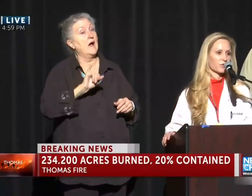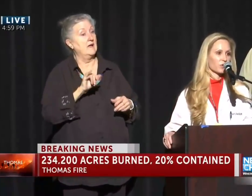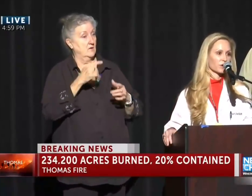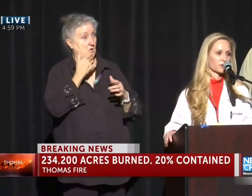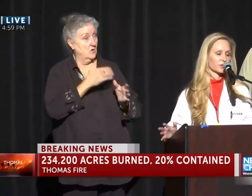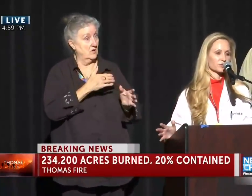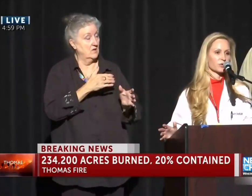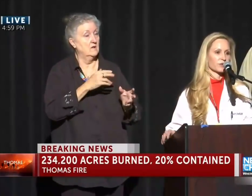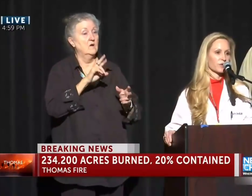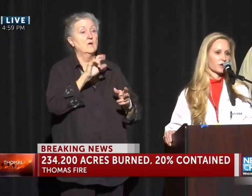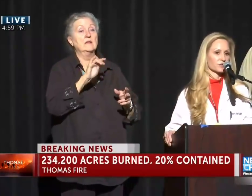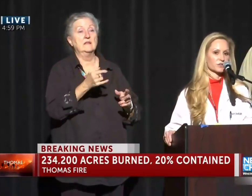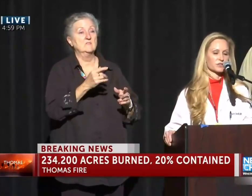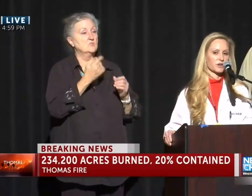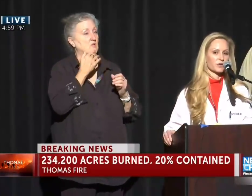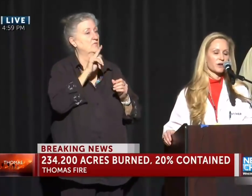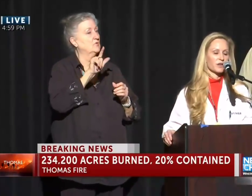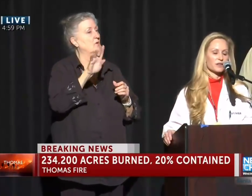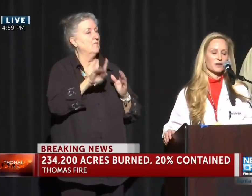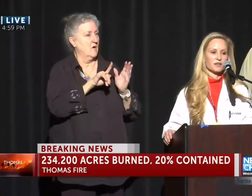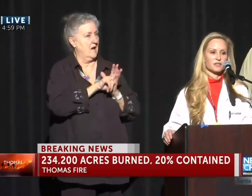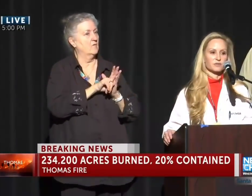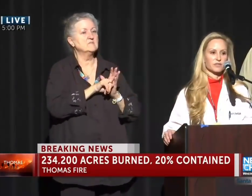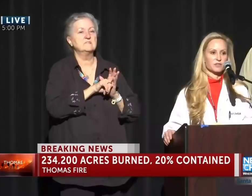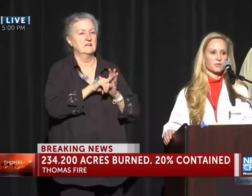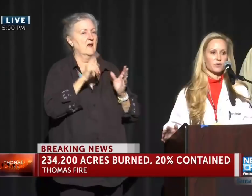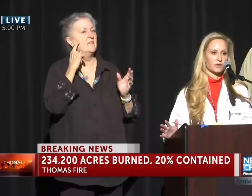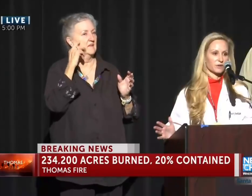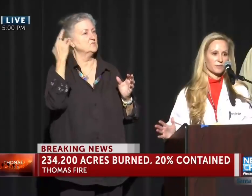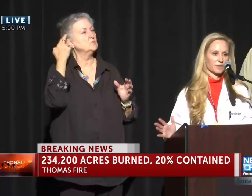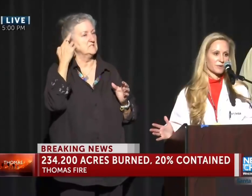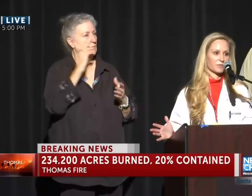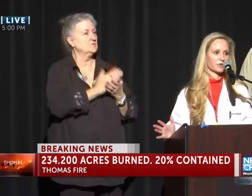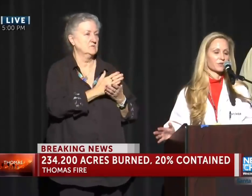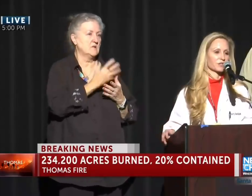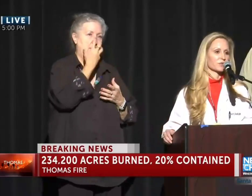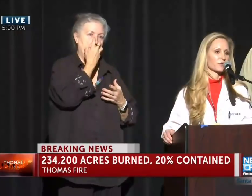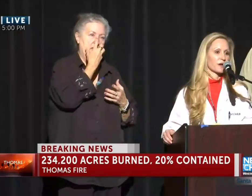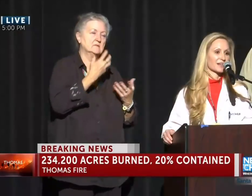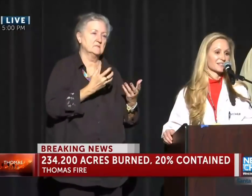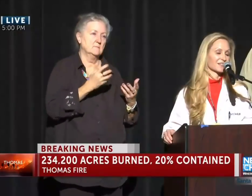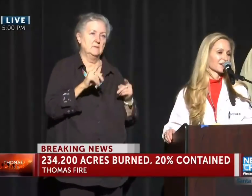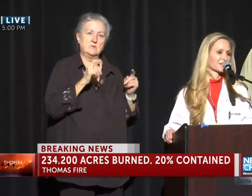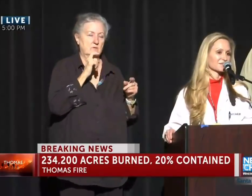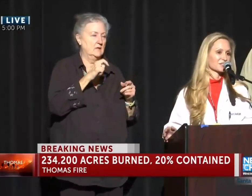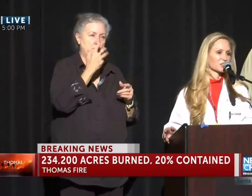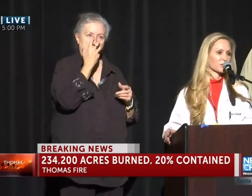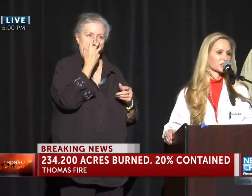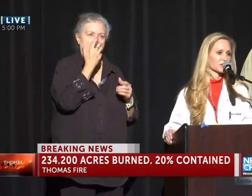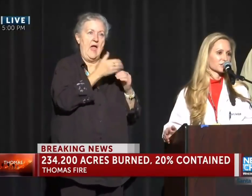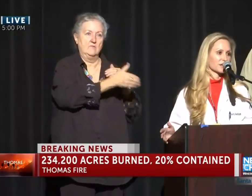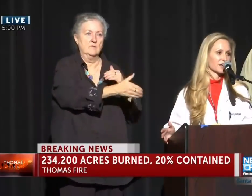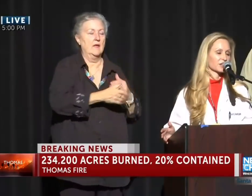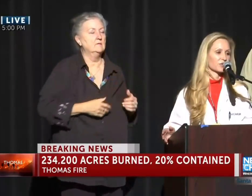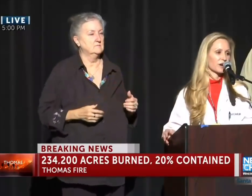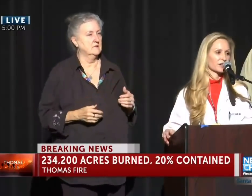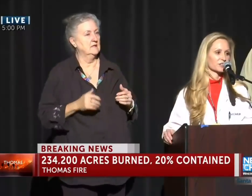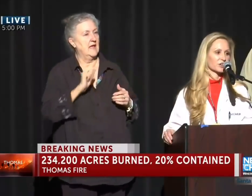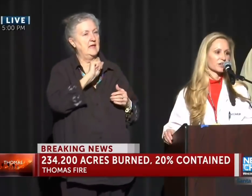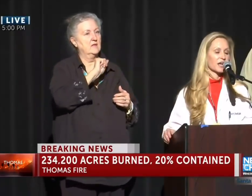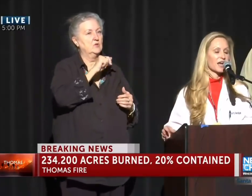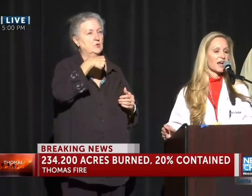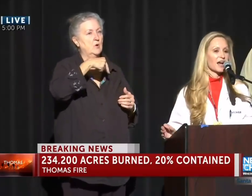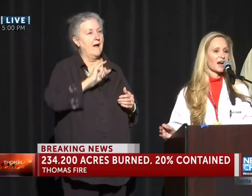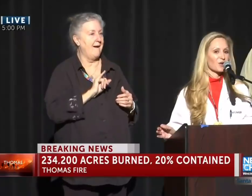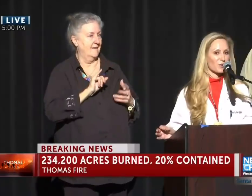is good for 24 hours or so, then I think it's reasonable. I mean, people don't need to wear masks in that situation because the